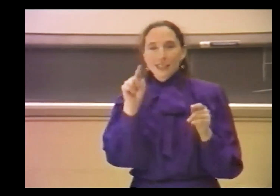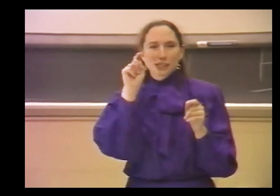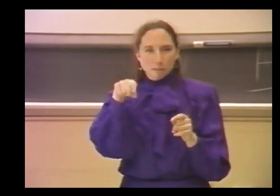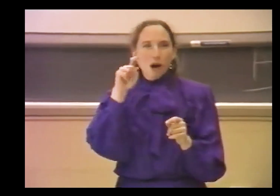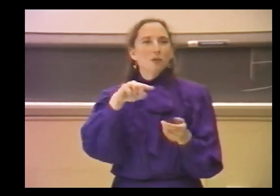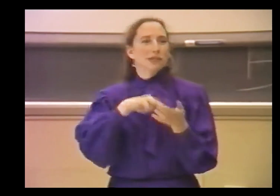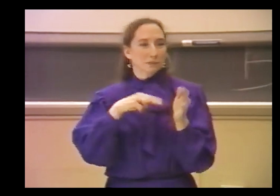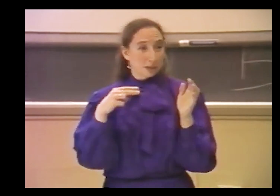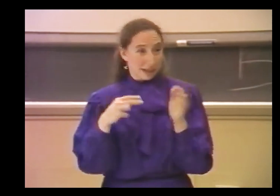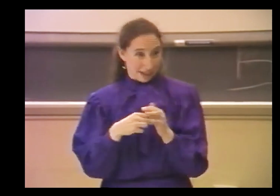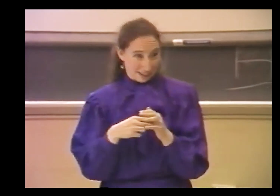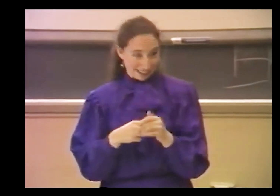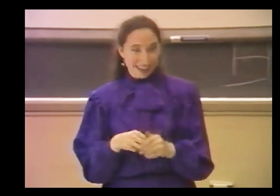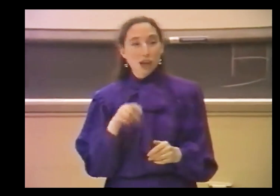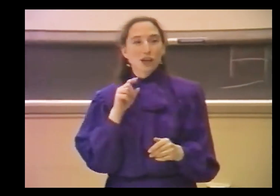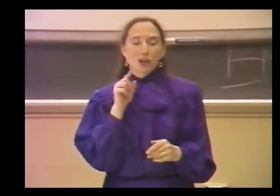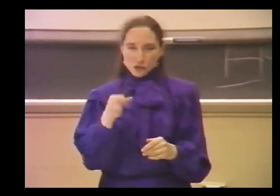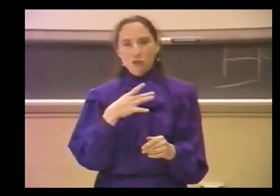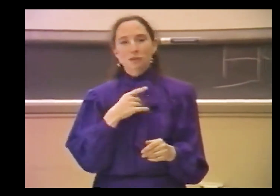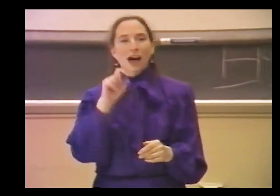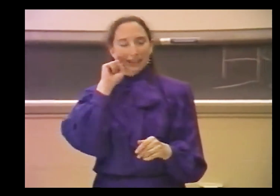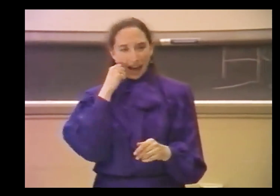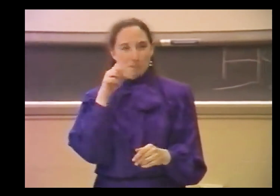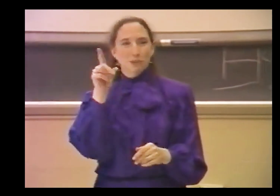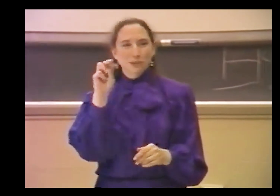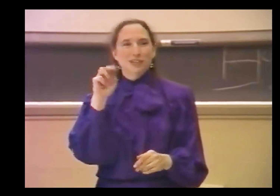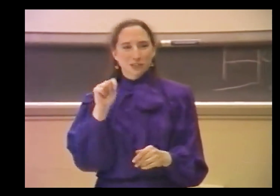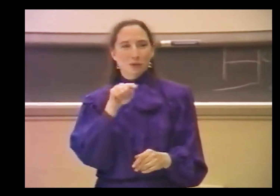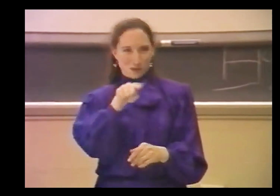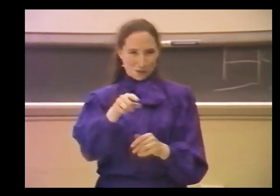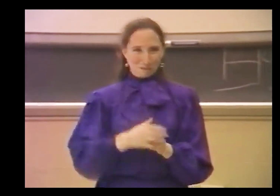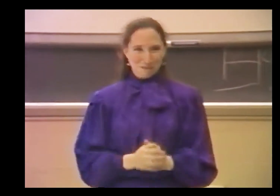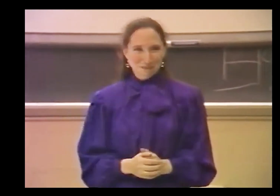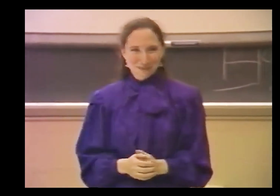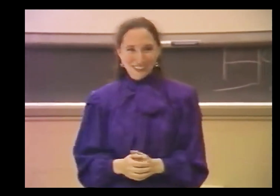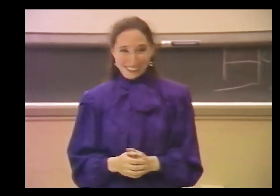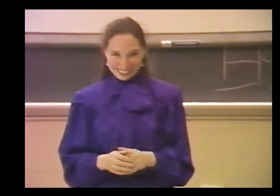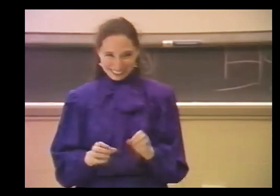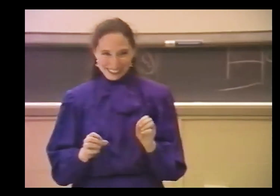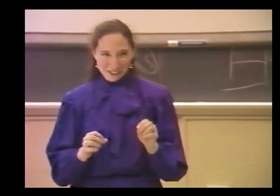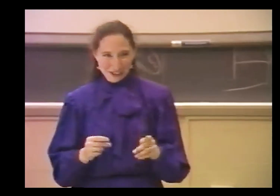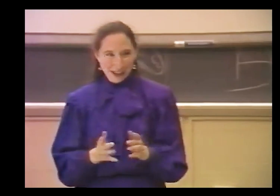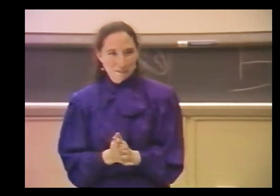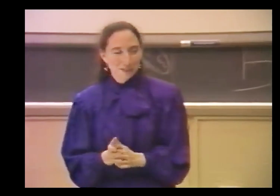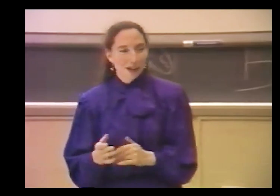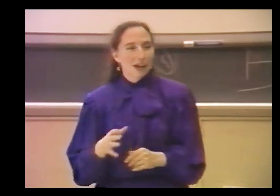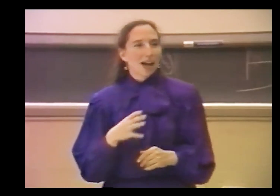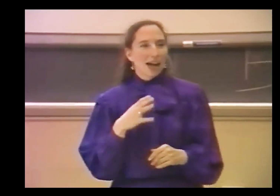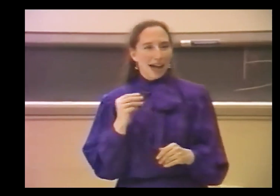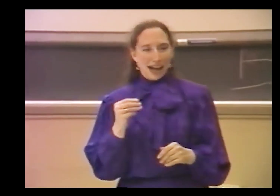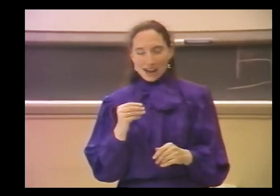is supposed to mean, you like apples, don't you? Okay? And